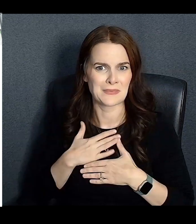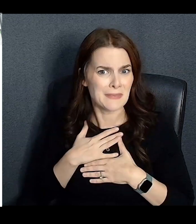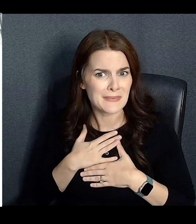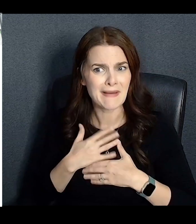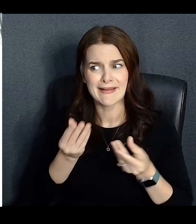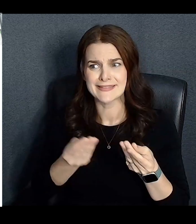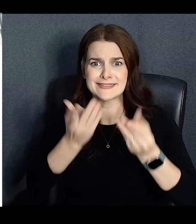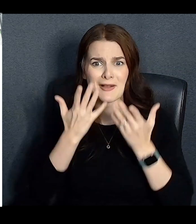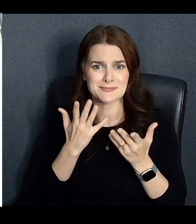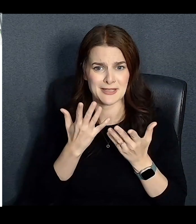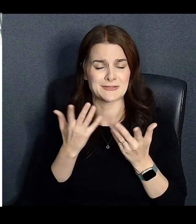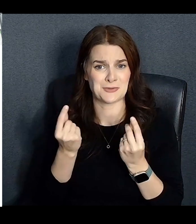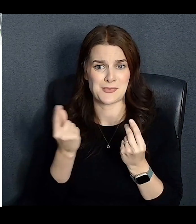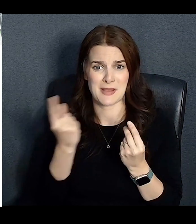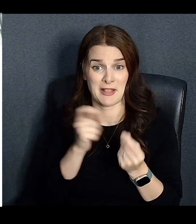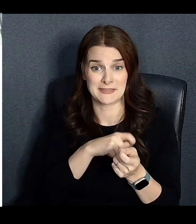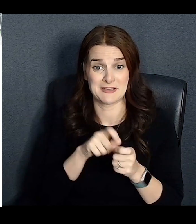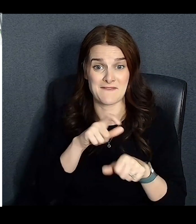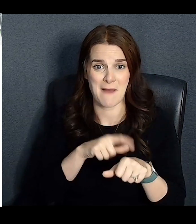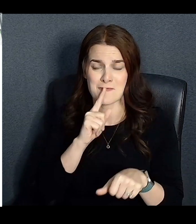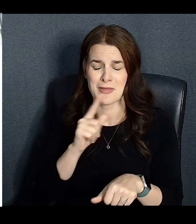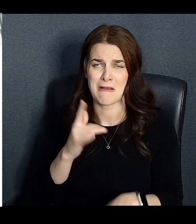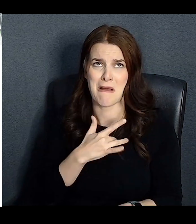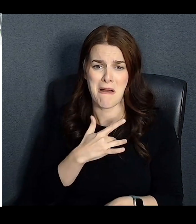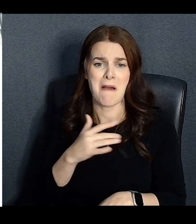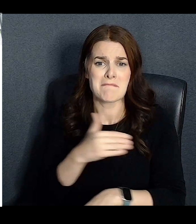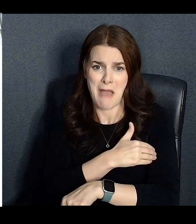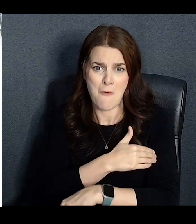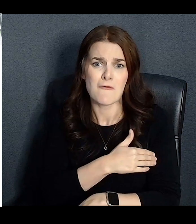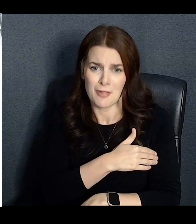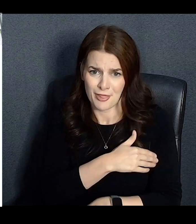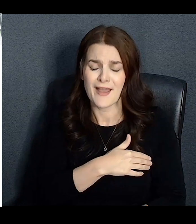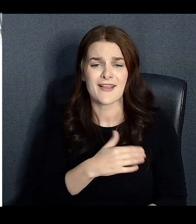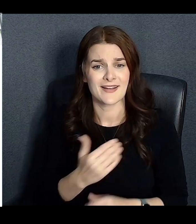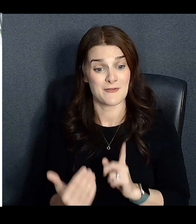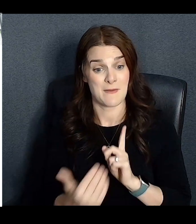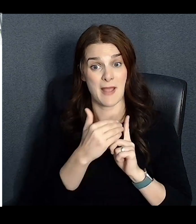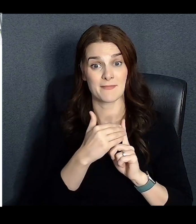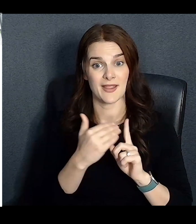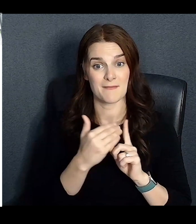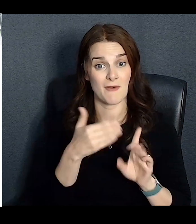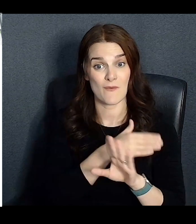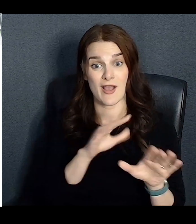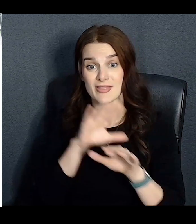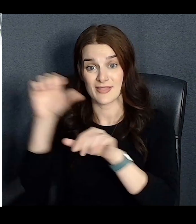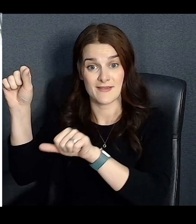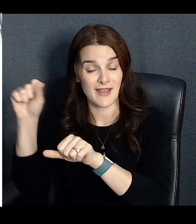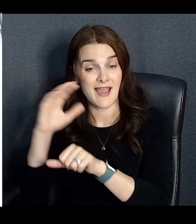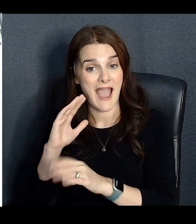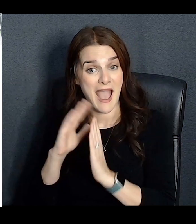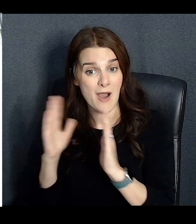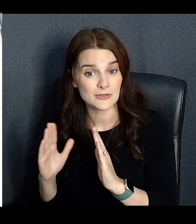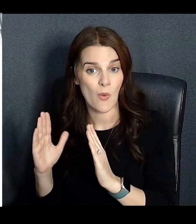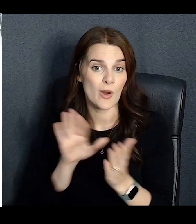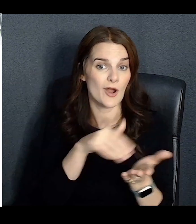being able for have it to tell me things at a certain time. Like to me, that is so powerful that I can have my phone remind me of something when I'm leaving the house or